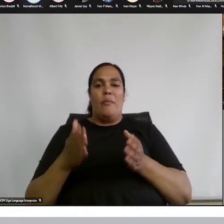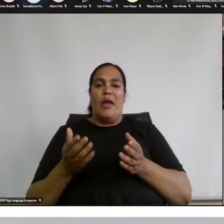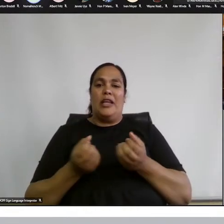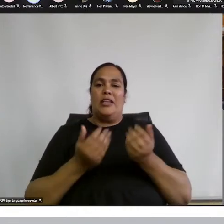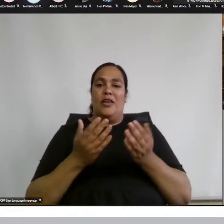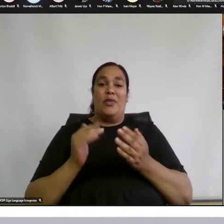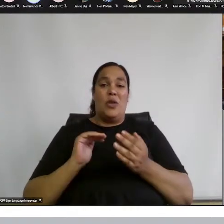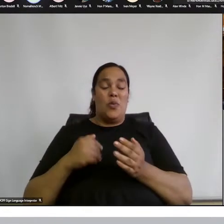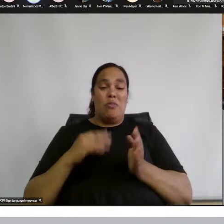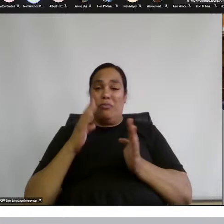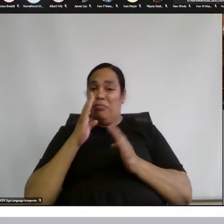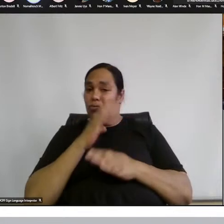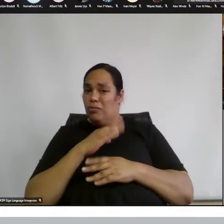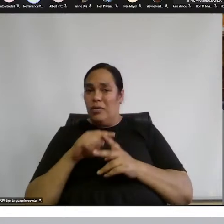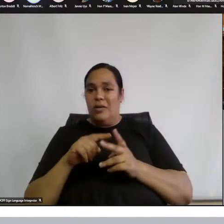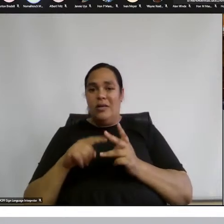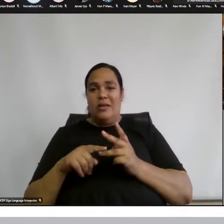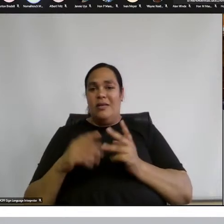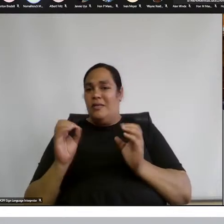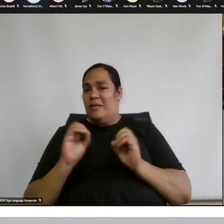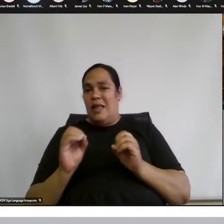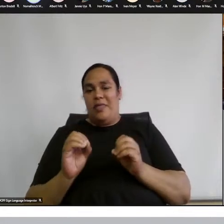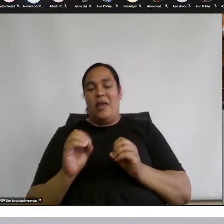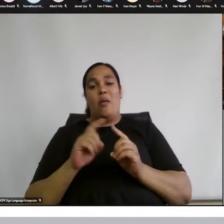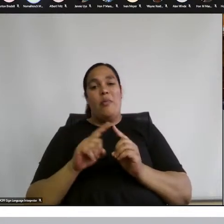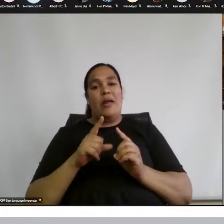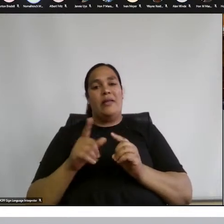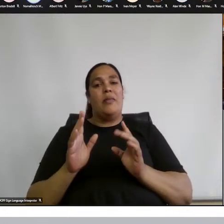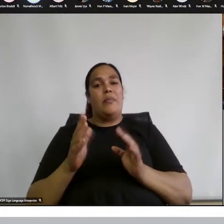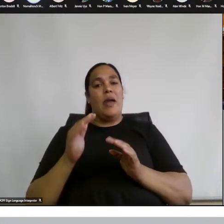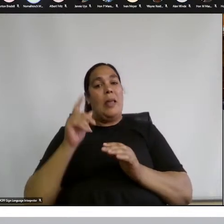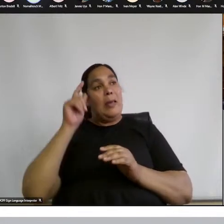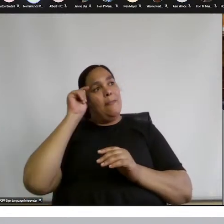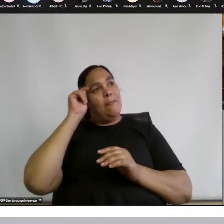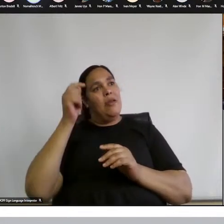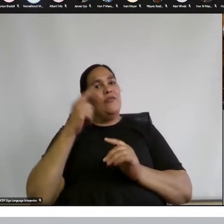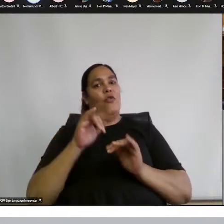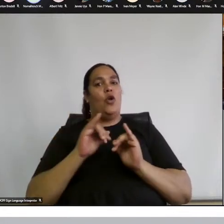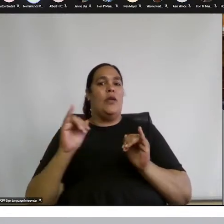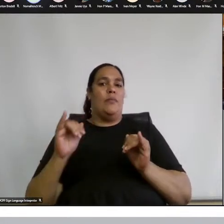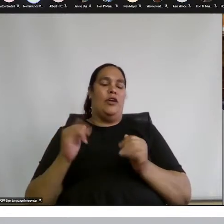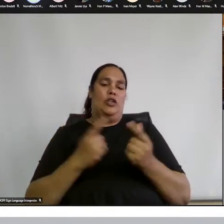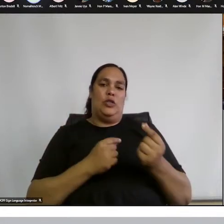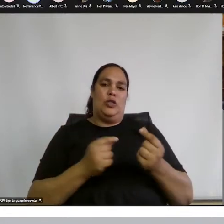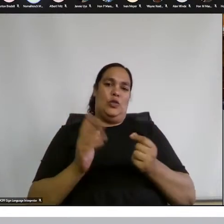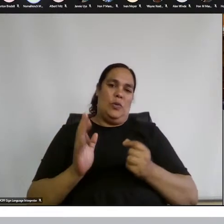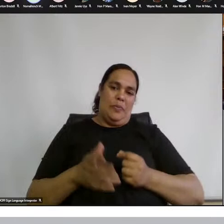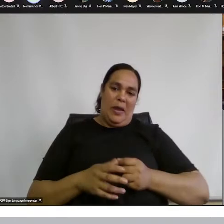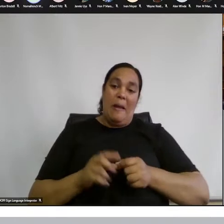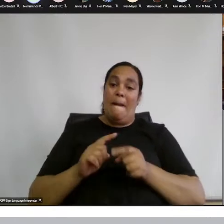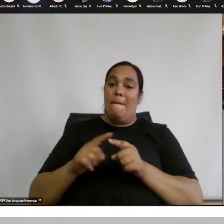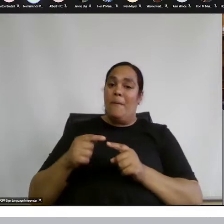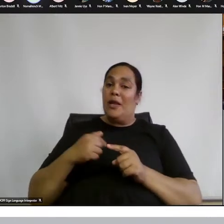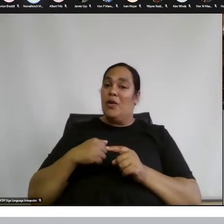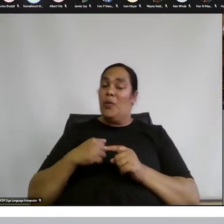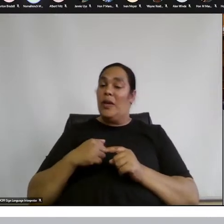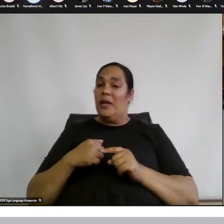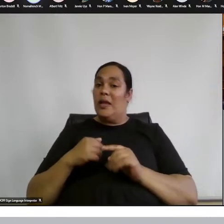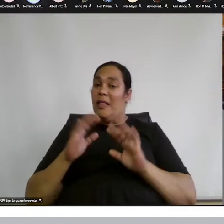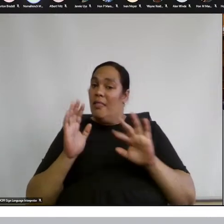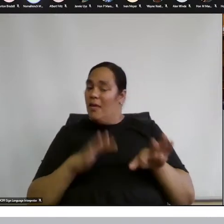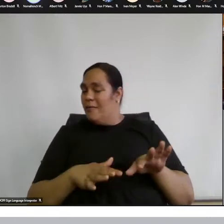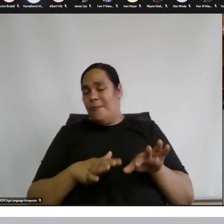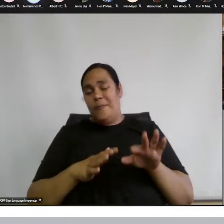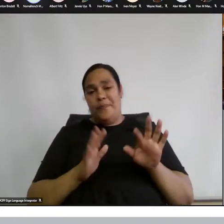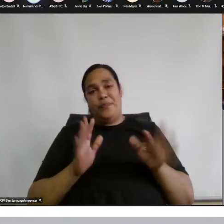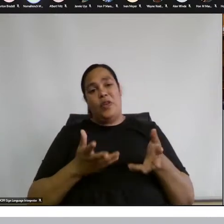no women, there were no pediatricians, because it was basically meant for the emergencies during that time. But we didn't leave the people